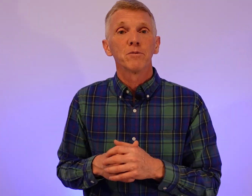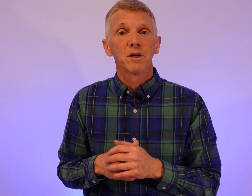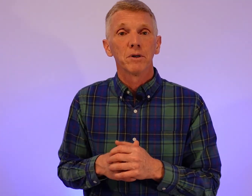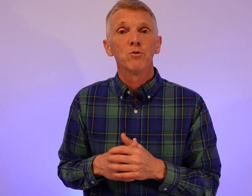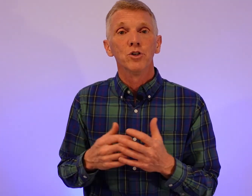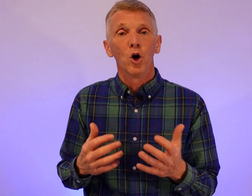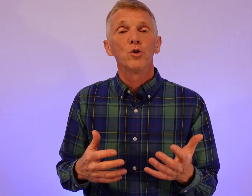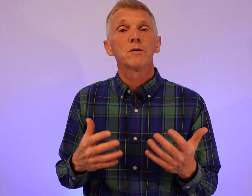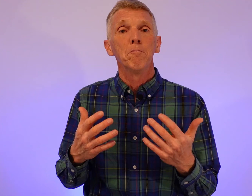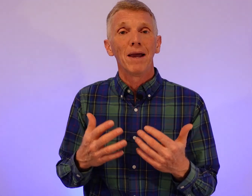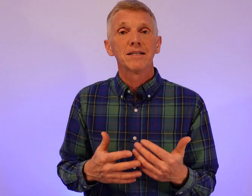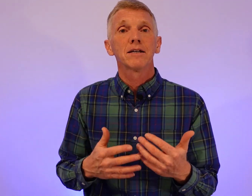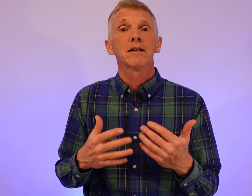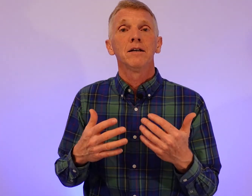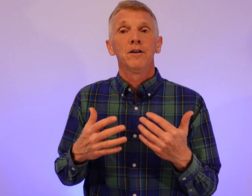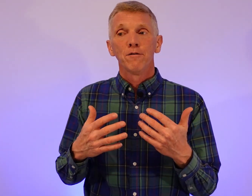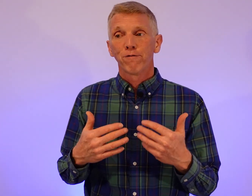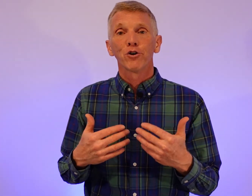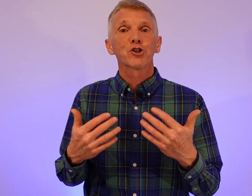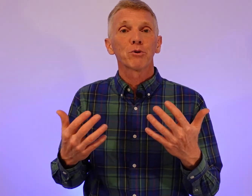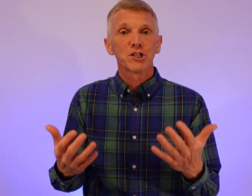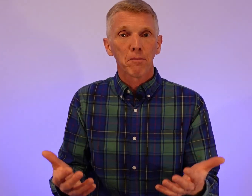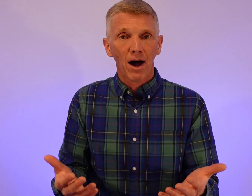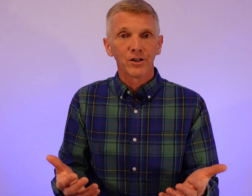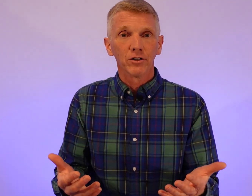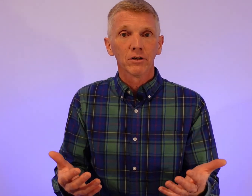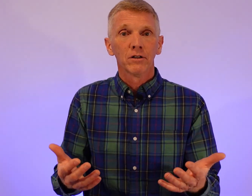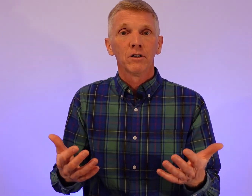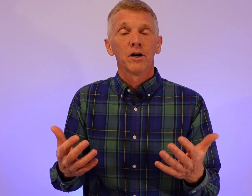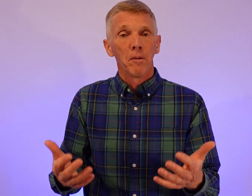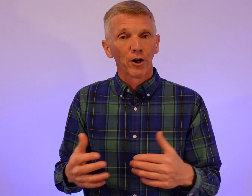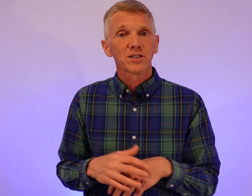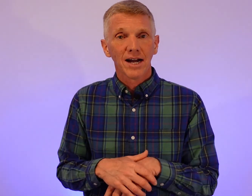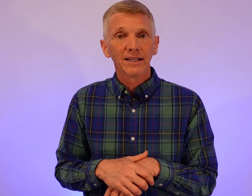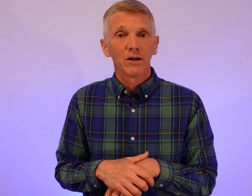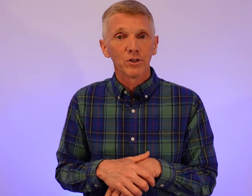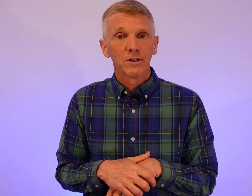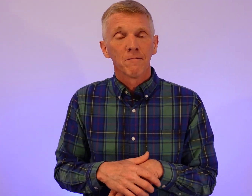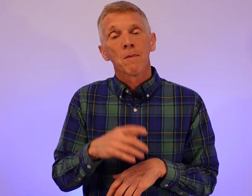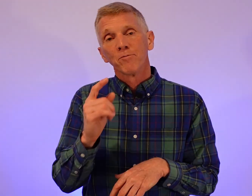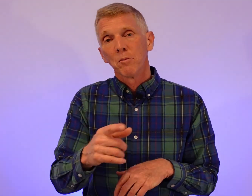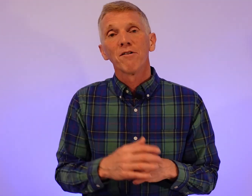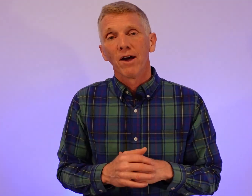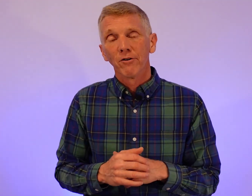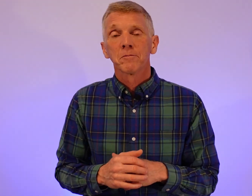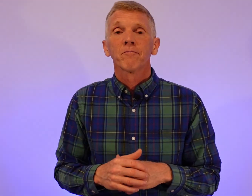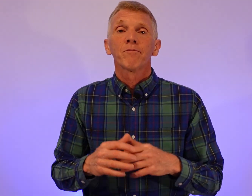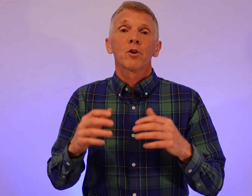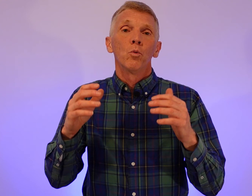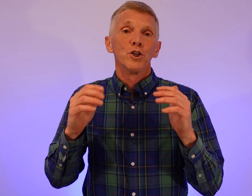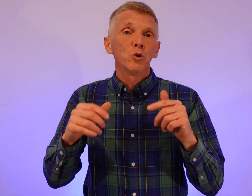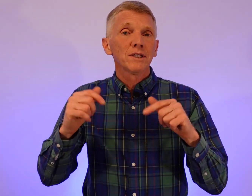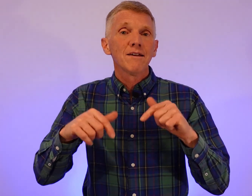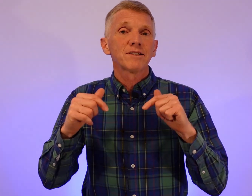somebody who knows some basic first responder American Sign Language? Do me a favor. Would you leave something